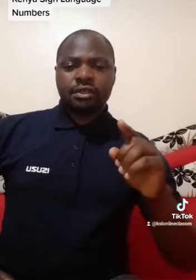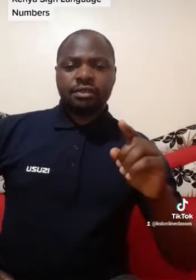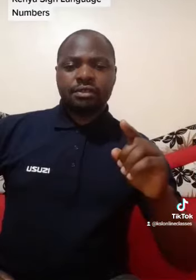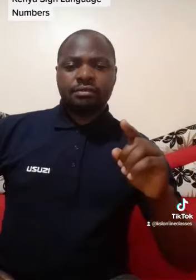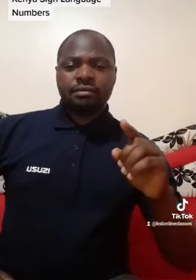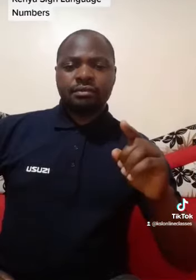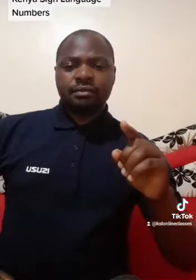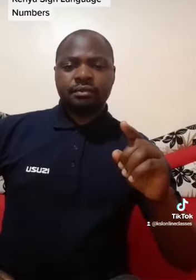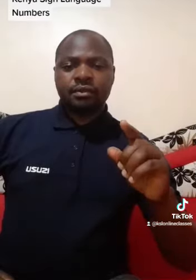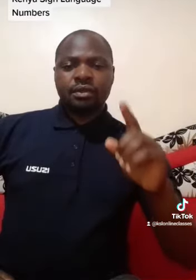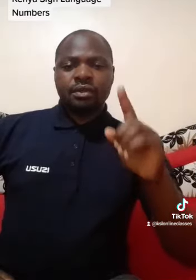100000,